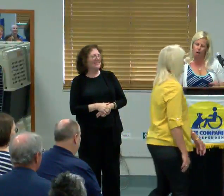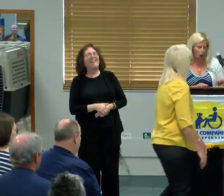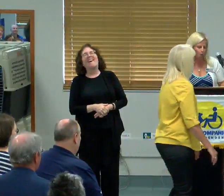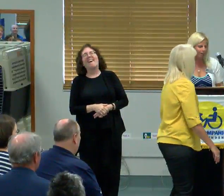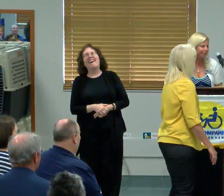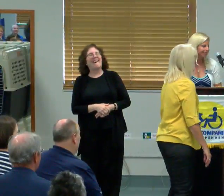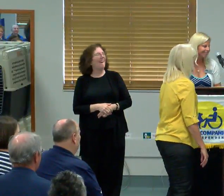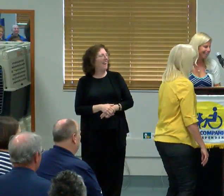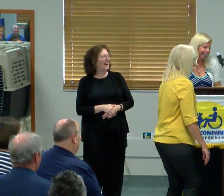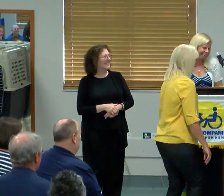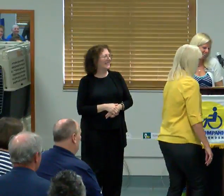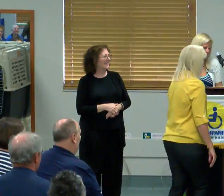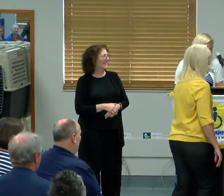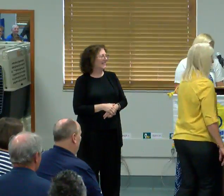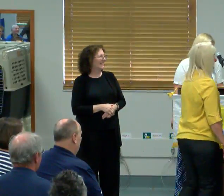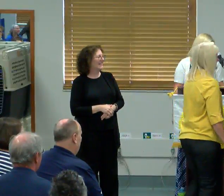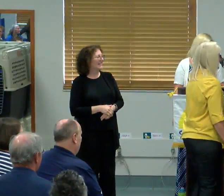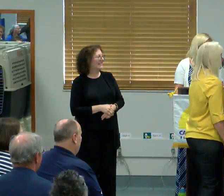Go.